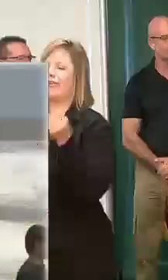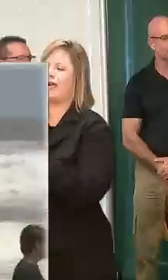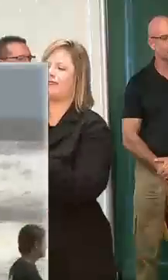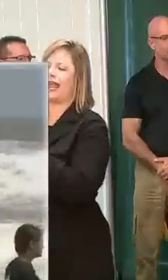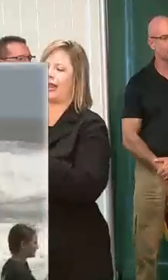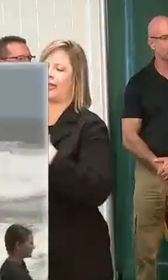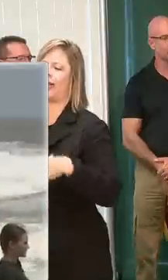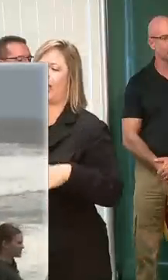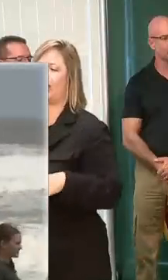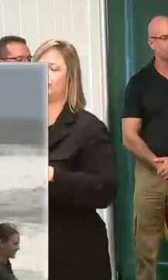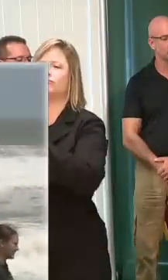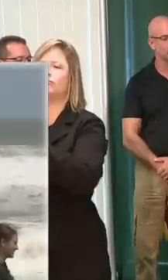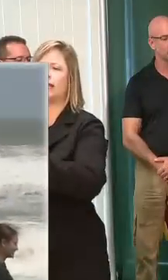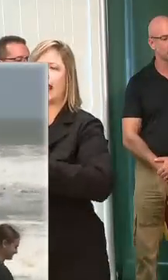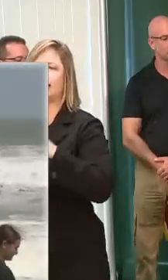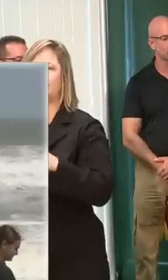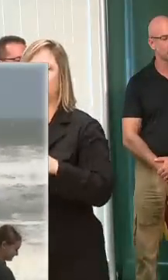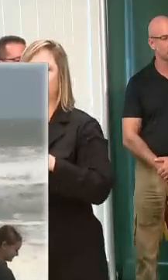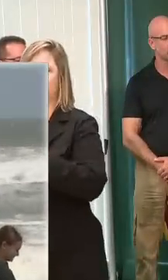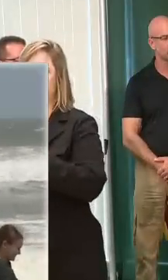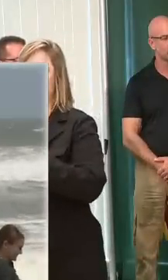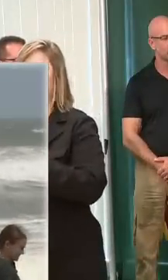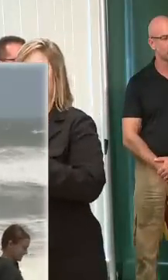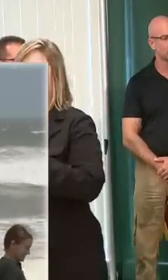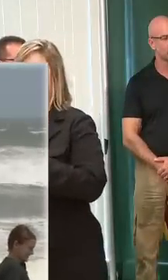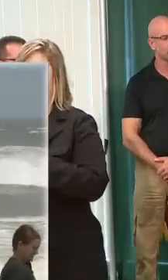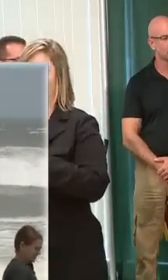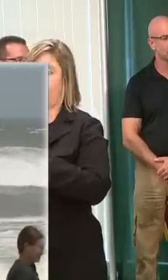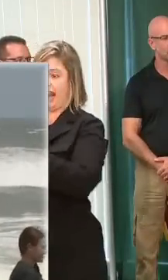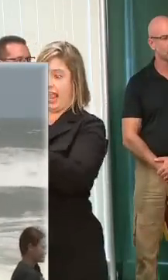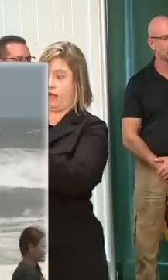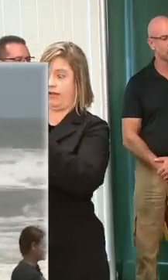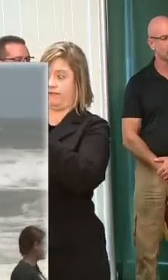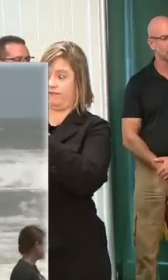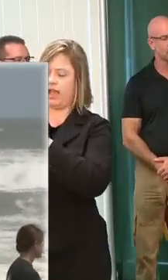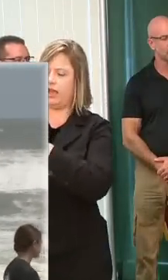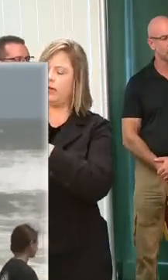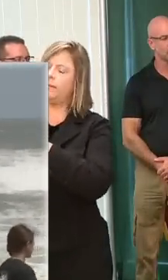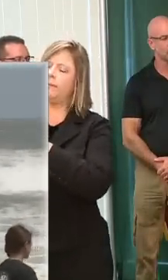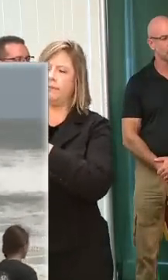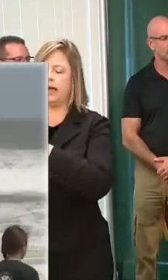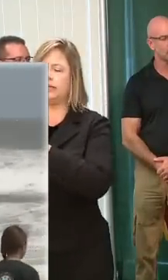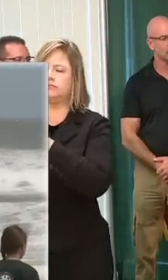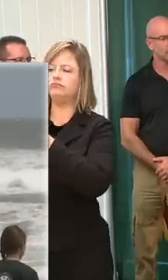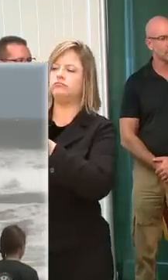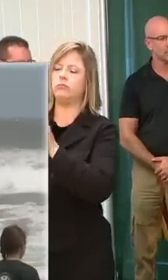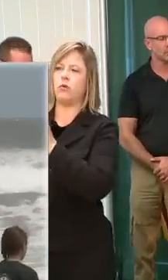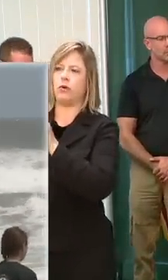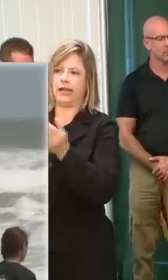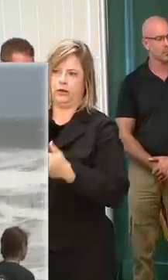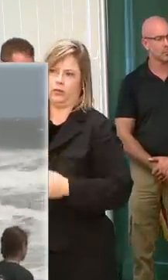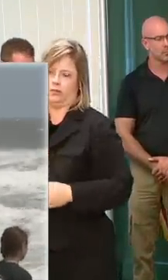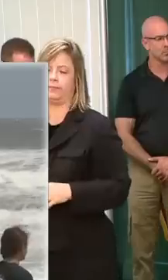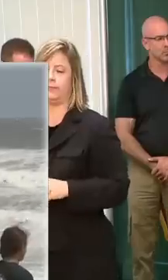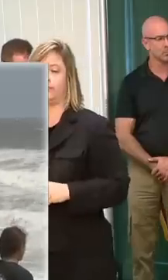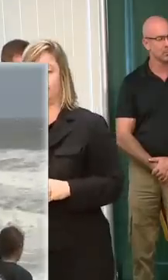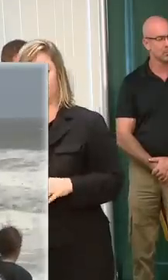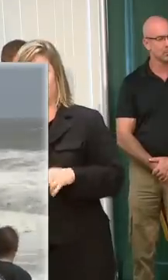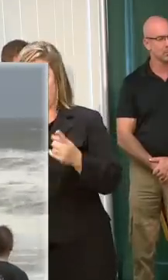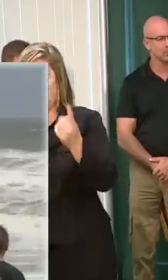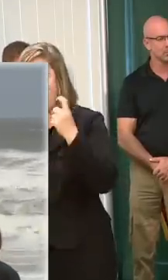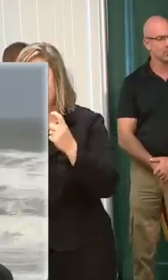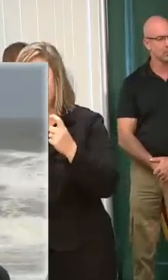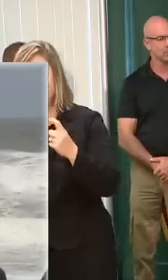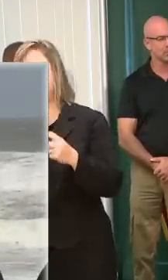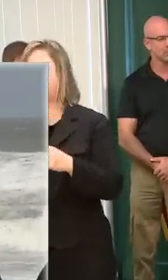we want to protect people's property if they choose to walk away from the area. If we do have conversations about curfew and any